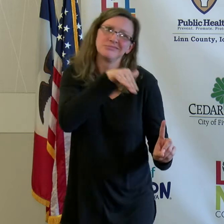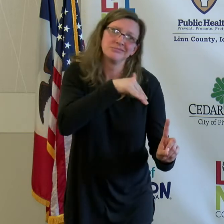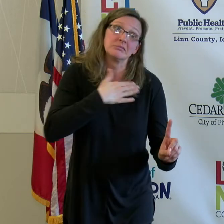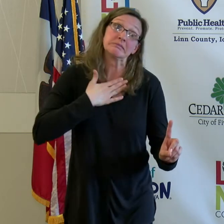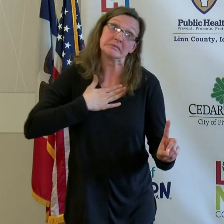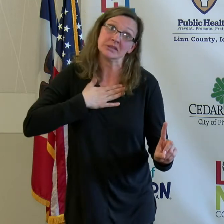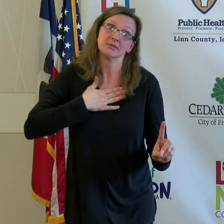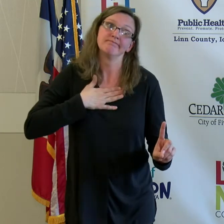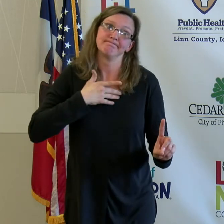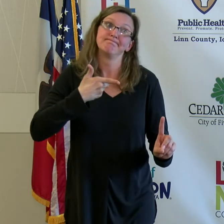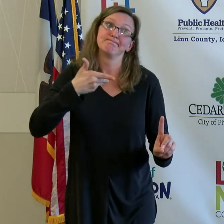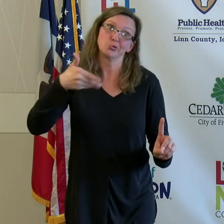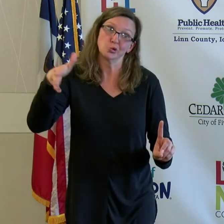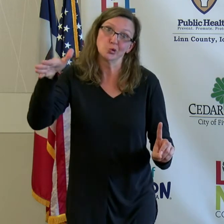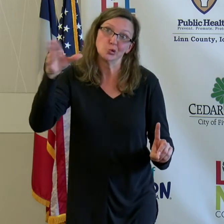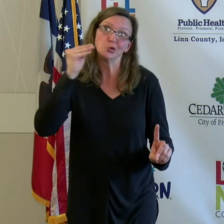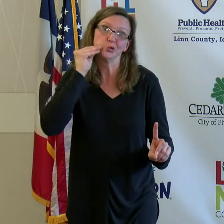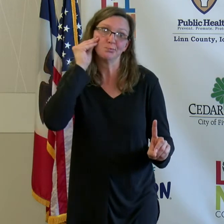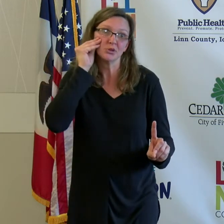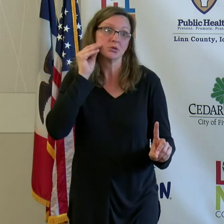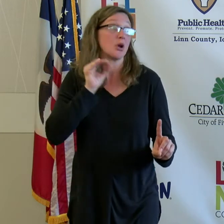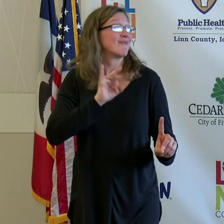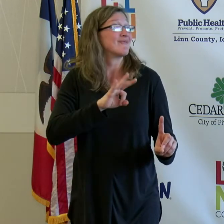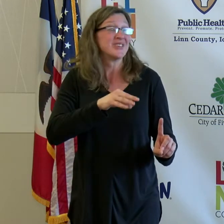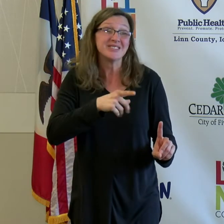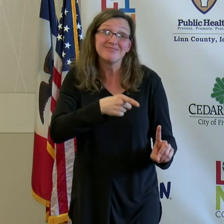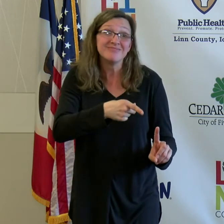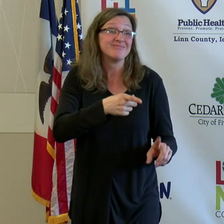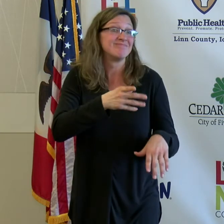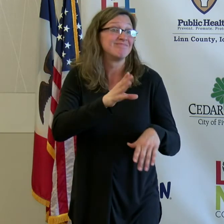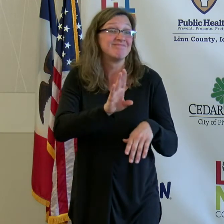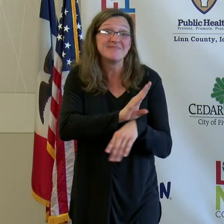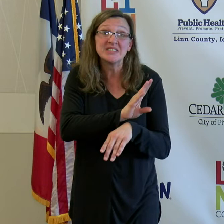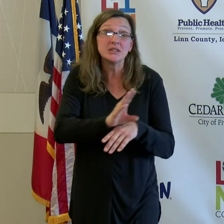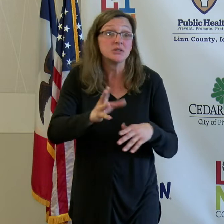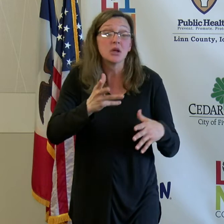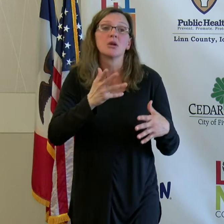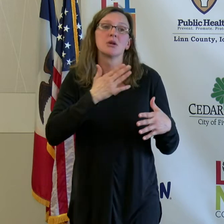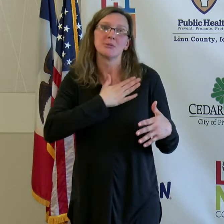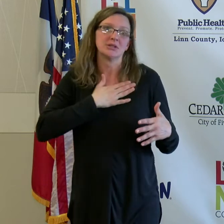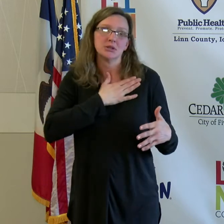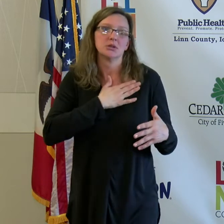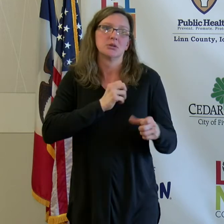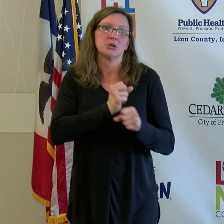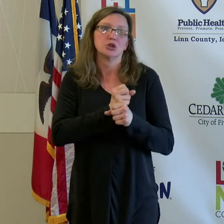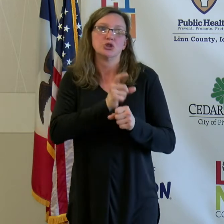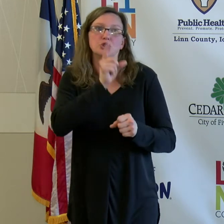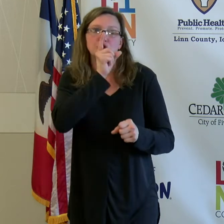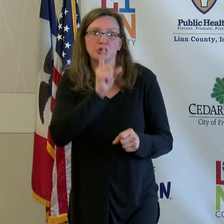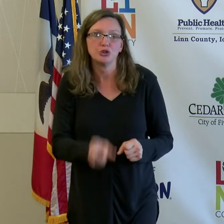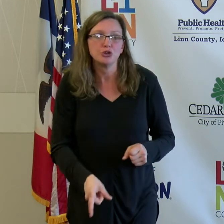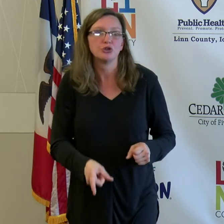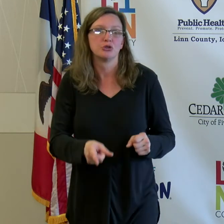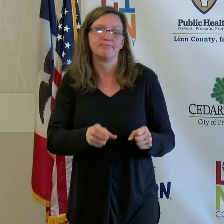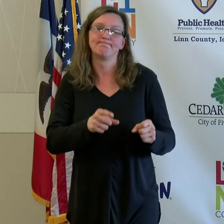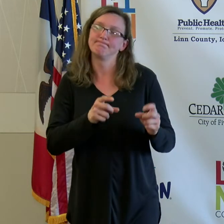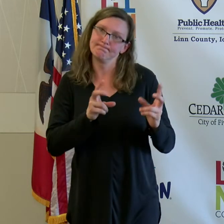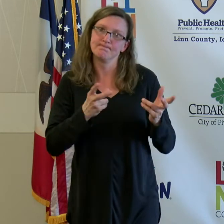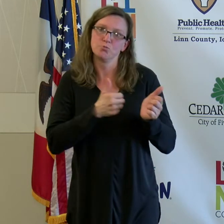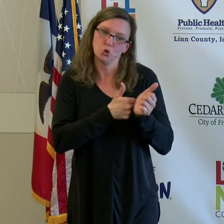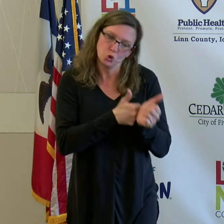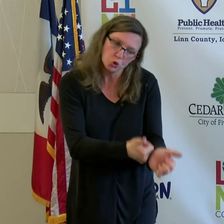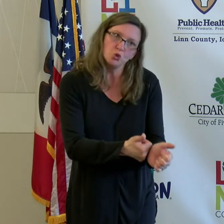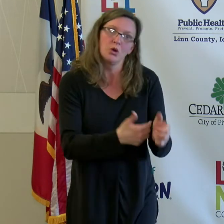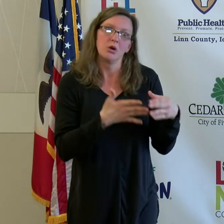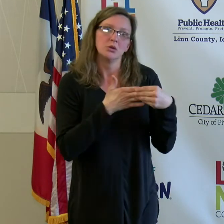that means. Most of the community is doing it. If you're out in the streets, now you'll see fewer and fewer people in their cars.